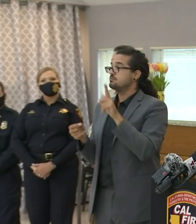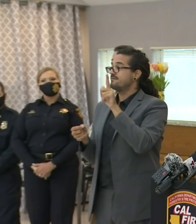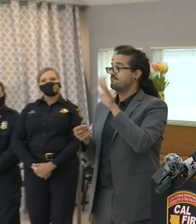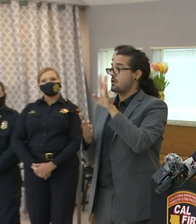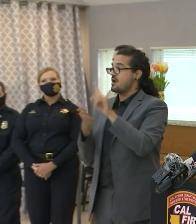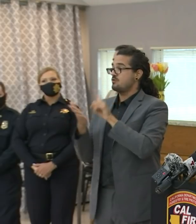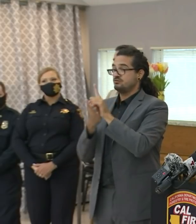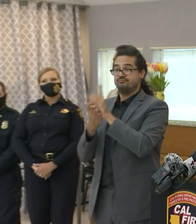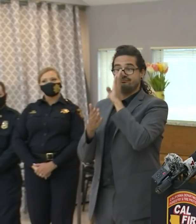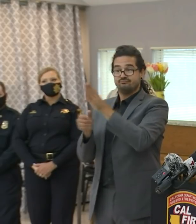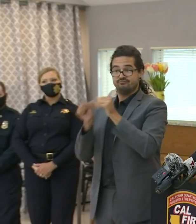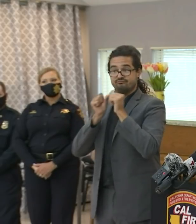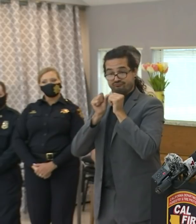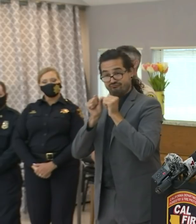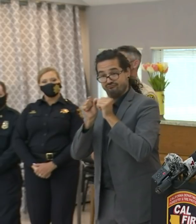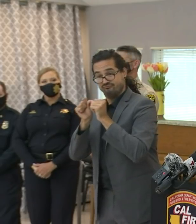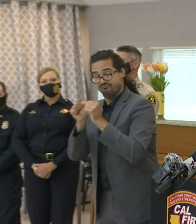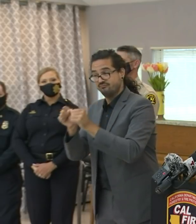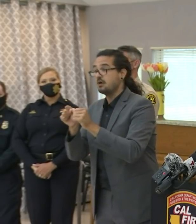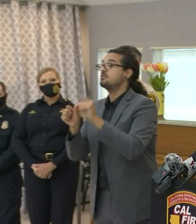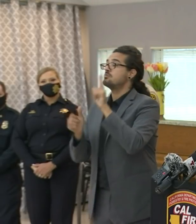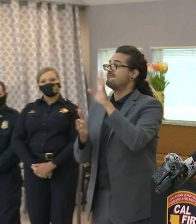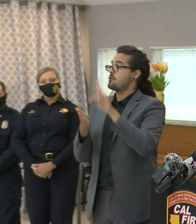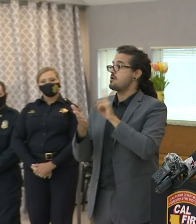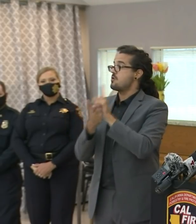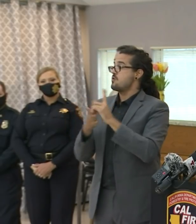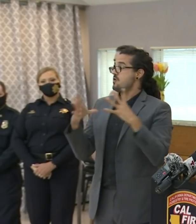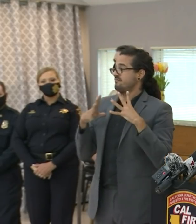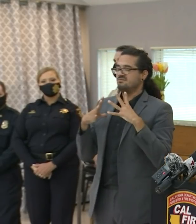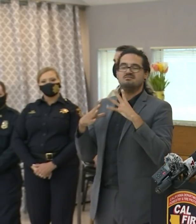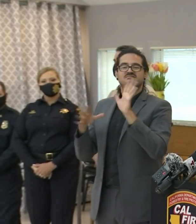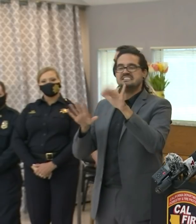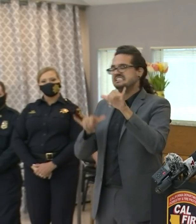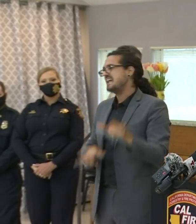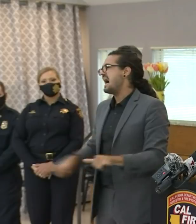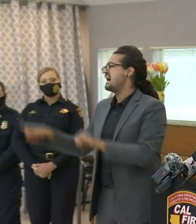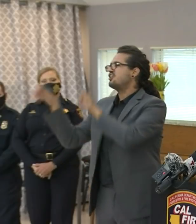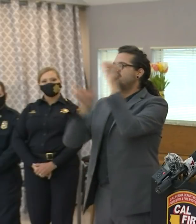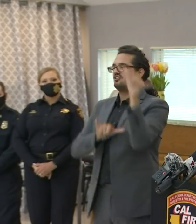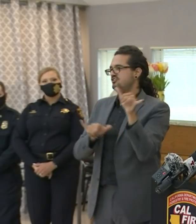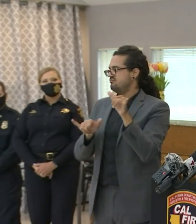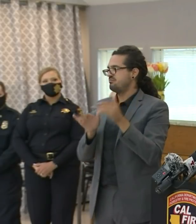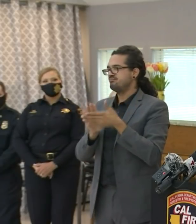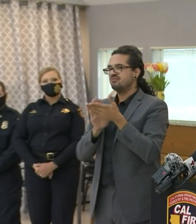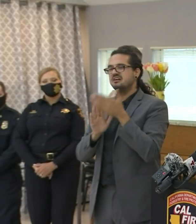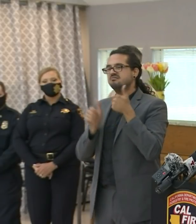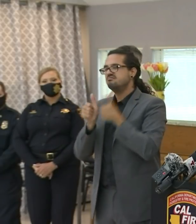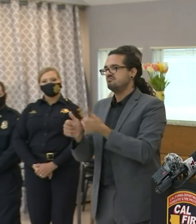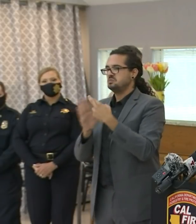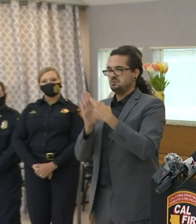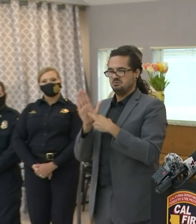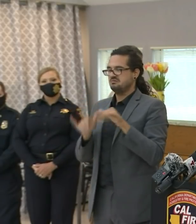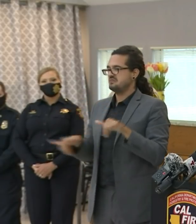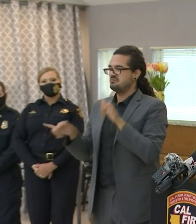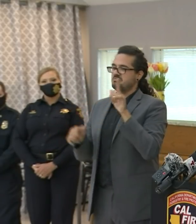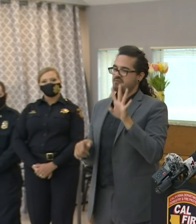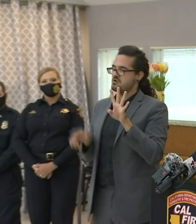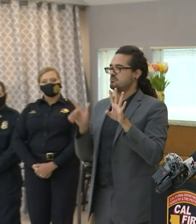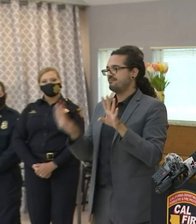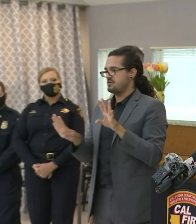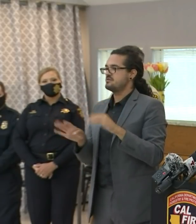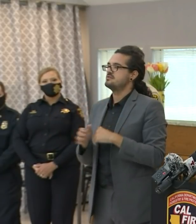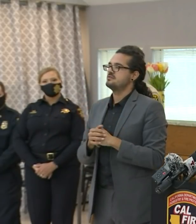for our firefighting resources there. It's difficult to say how many resources we would order or how many personnel we